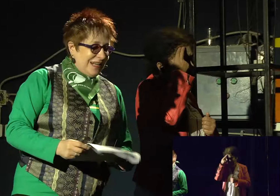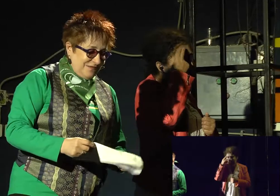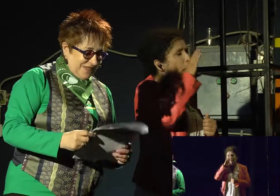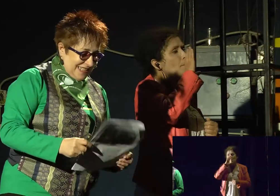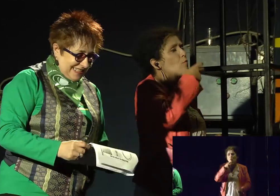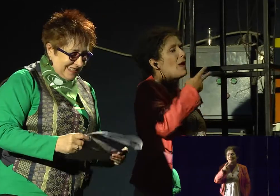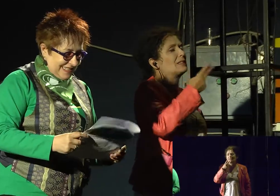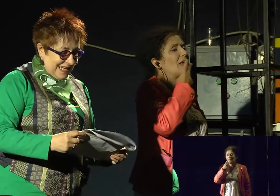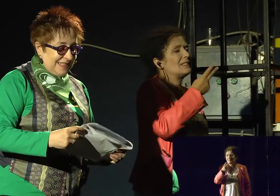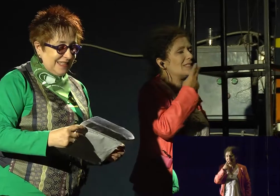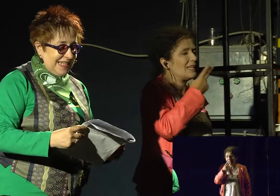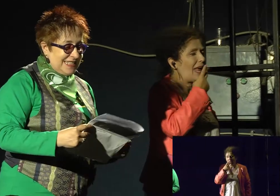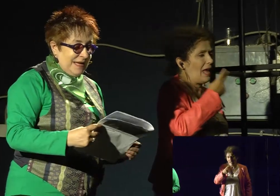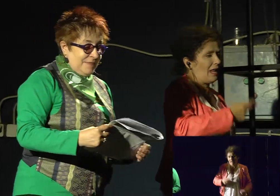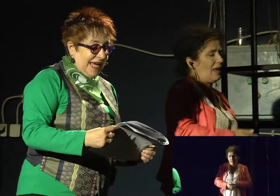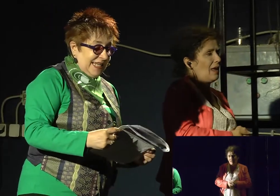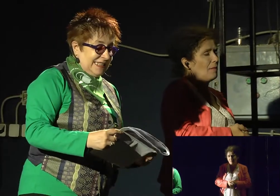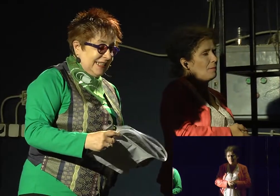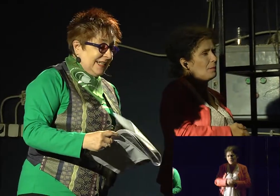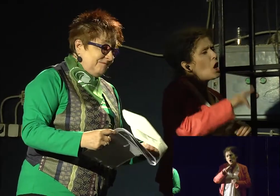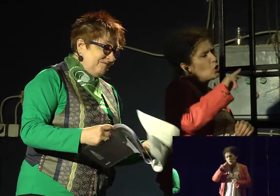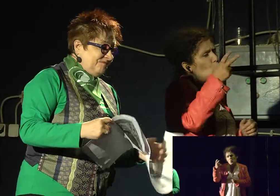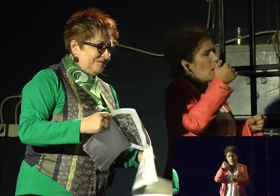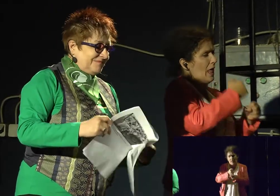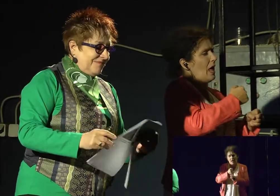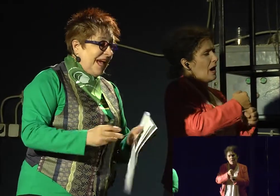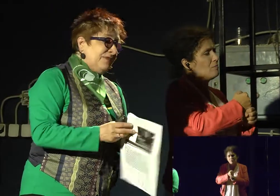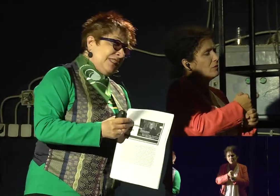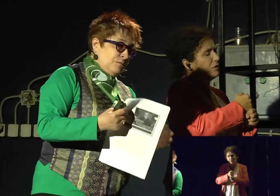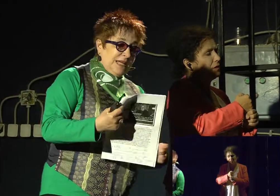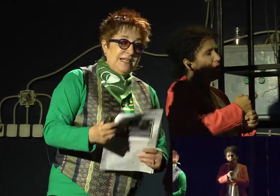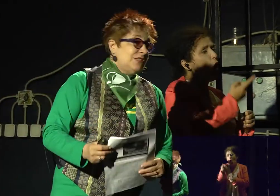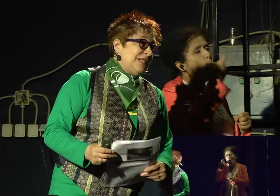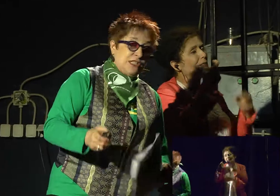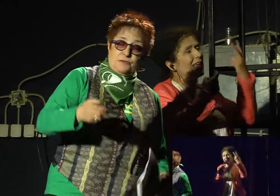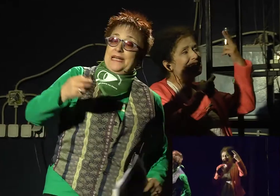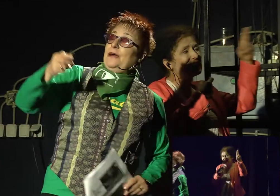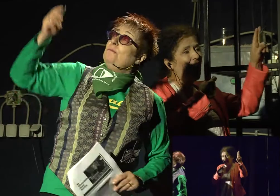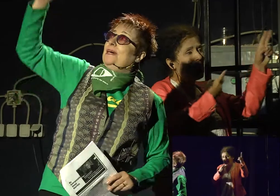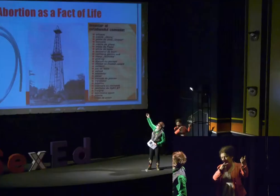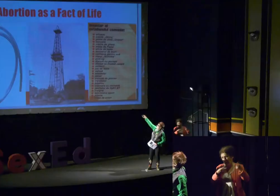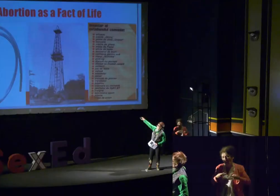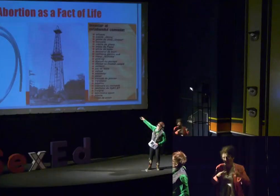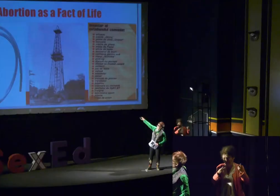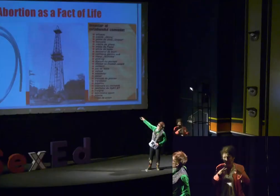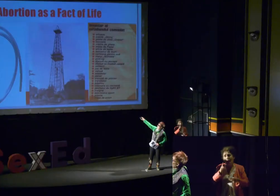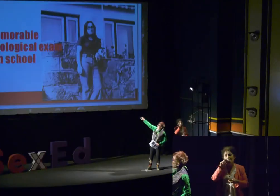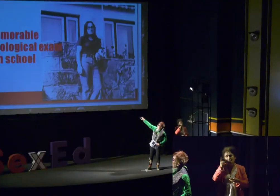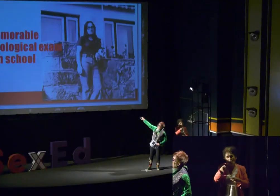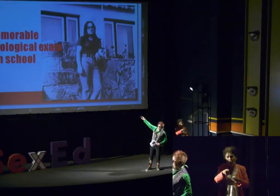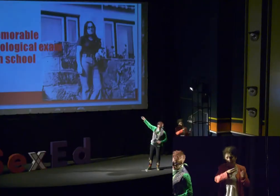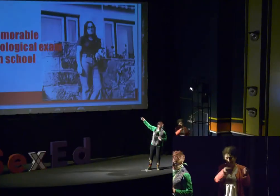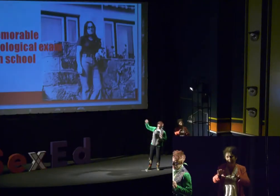and a lot of other things. And I forgot to bring the transistor radio. But anyway,